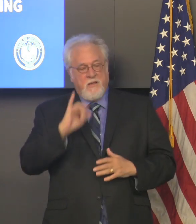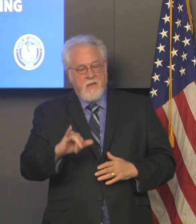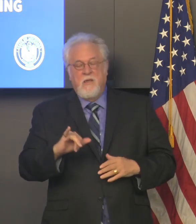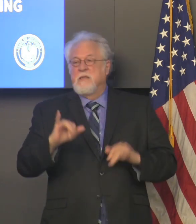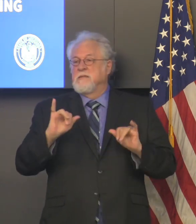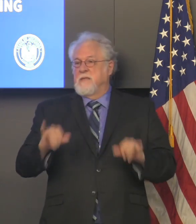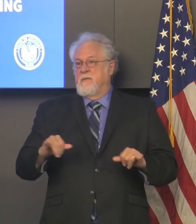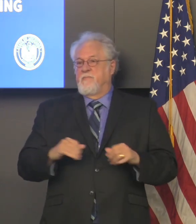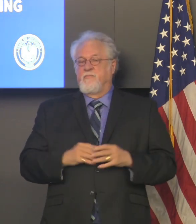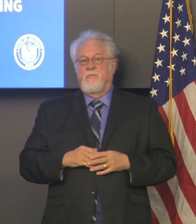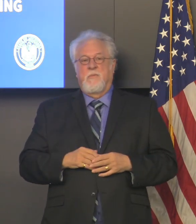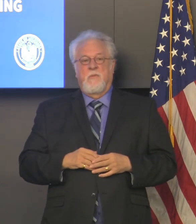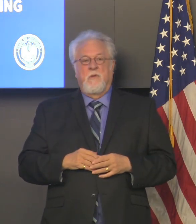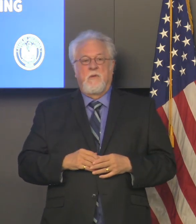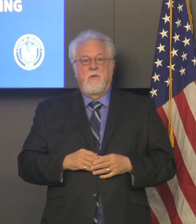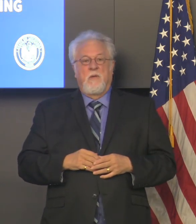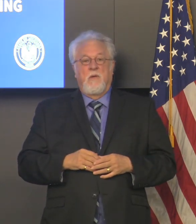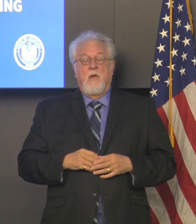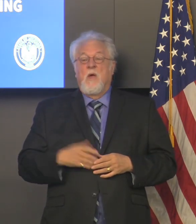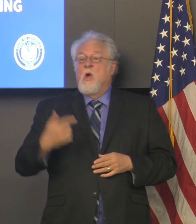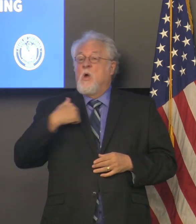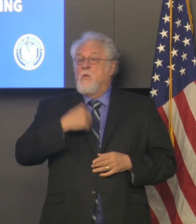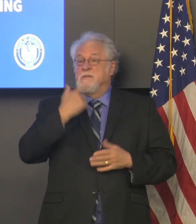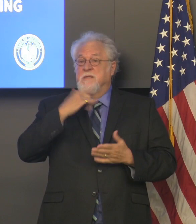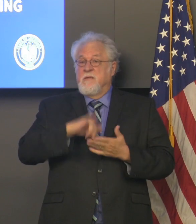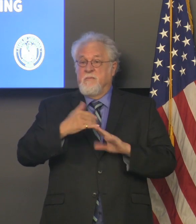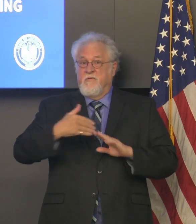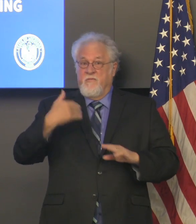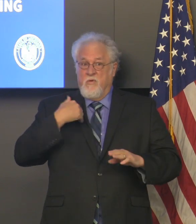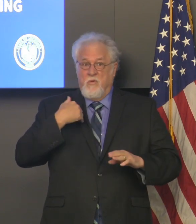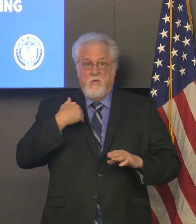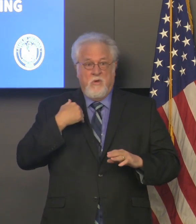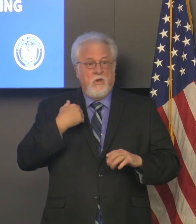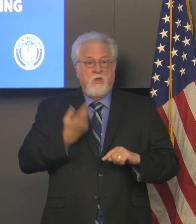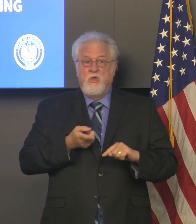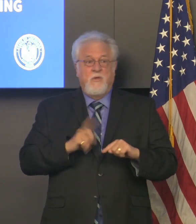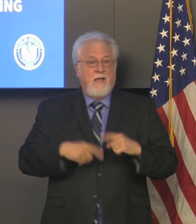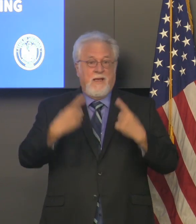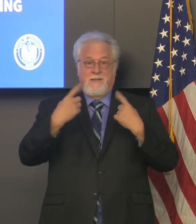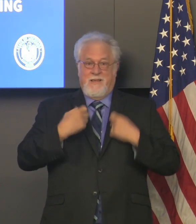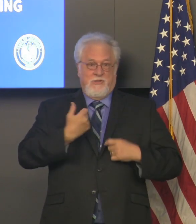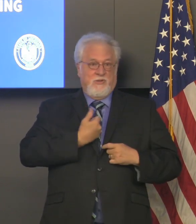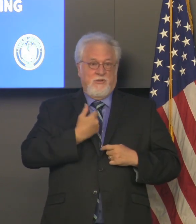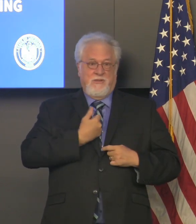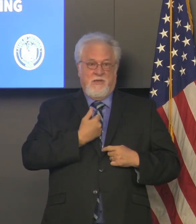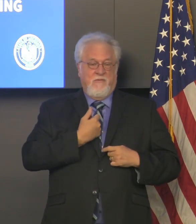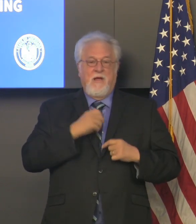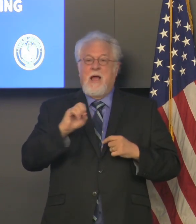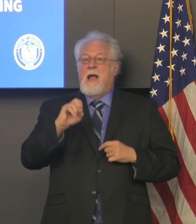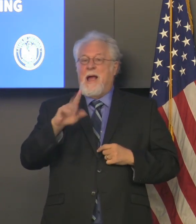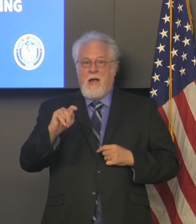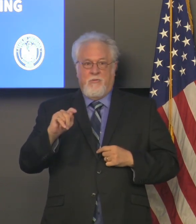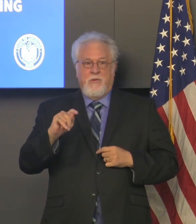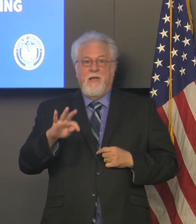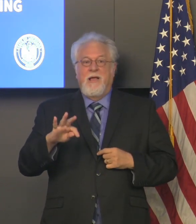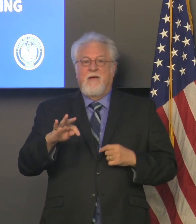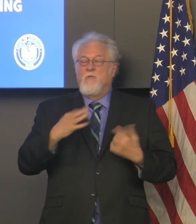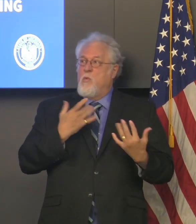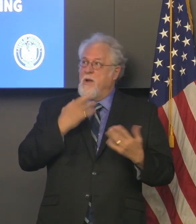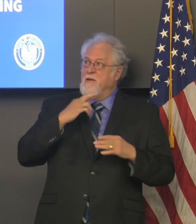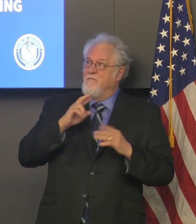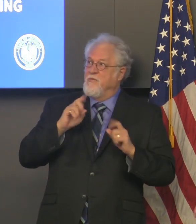same. As we've said before, you cannot test yourself out of quarantine. If you're waiting on a test